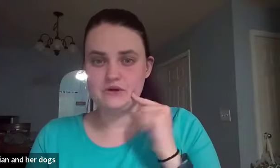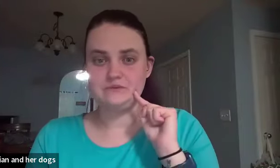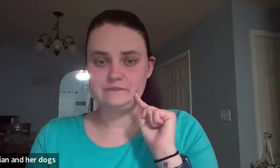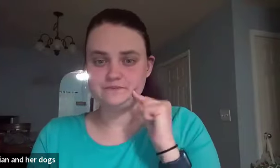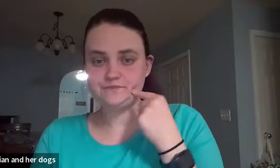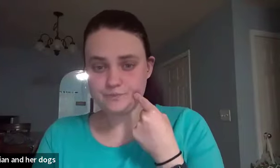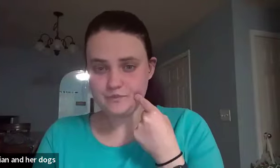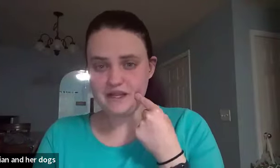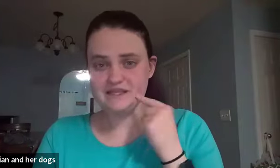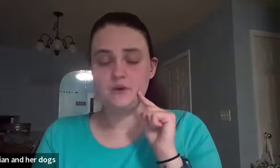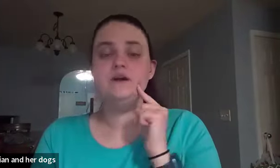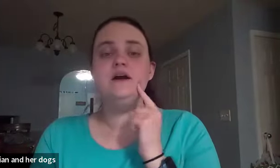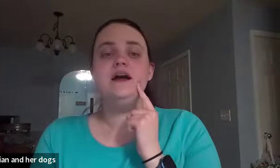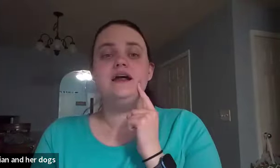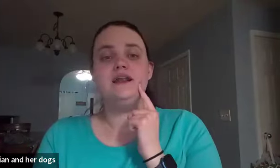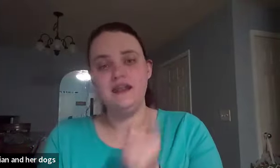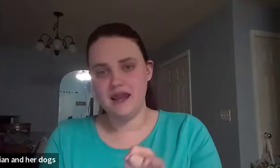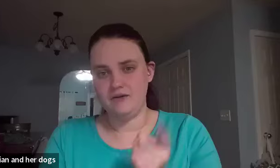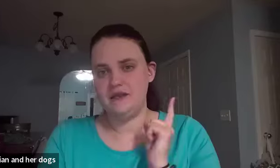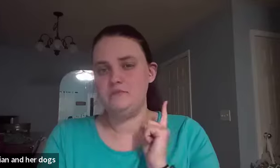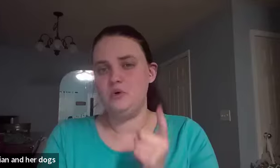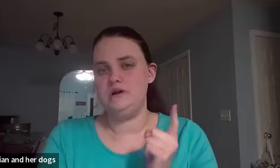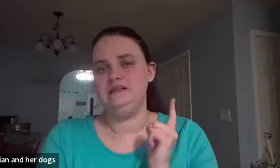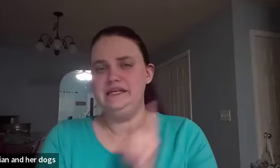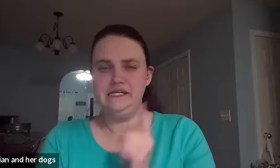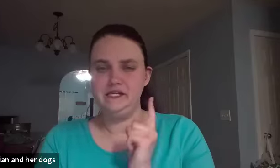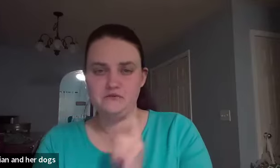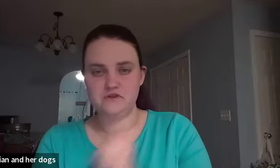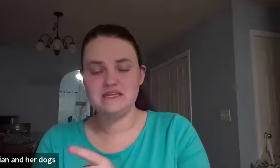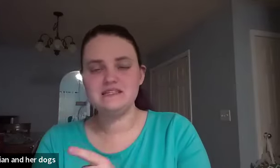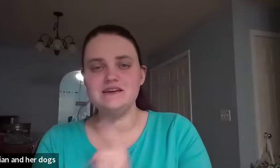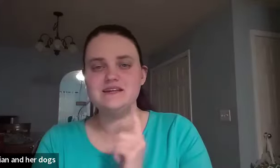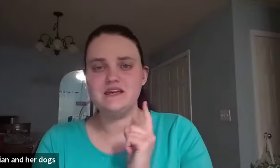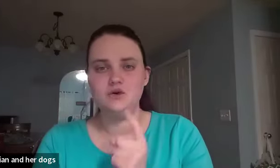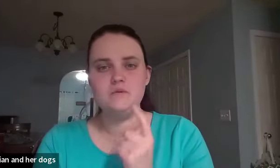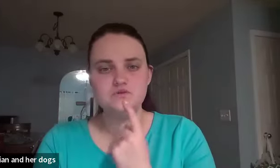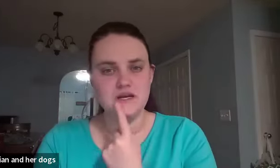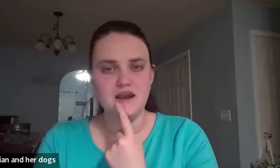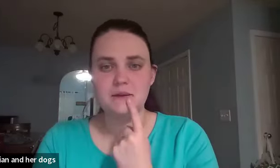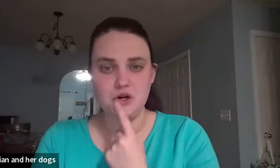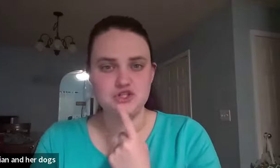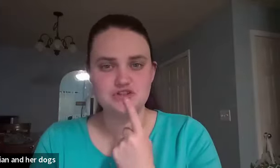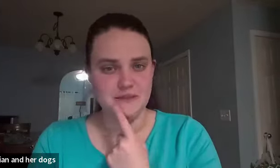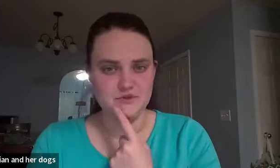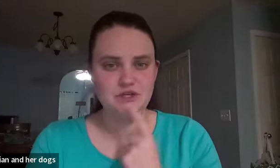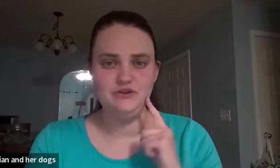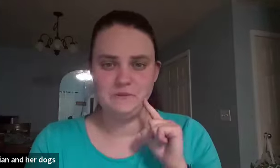sour, sour. Now, important key note for this is you almost want to kind of purse your lips when you do